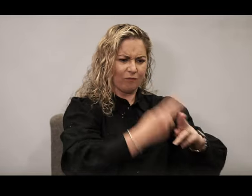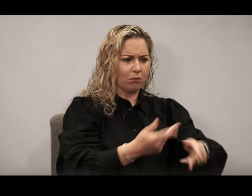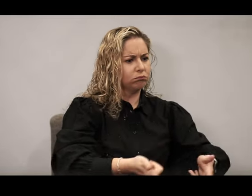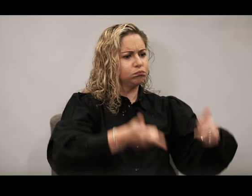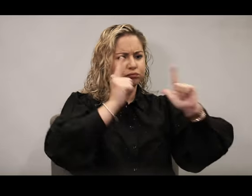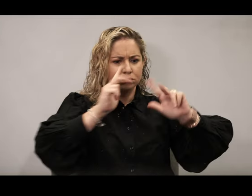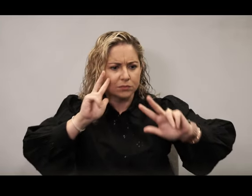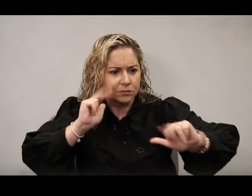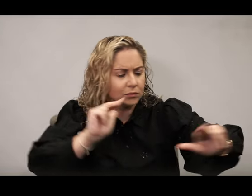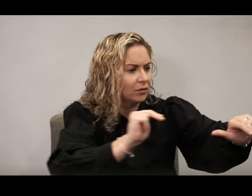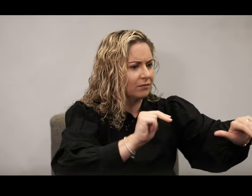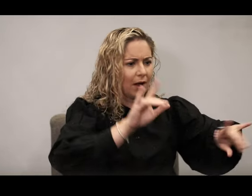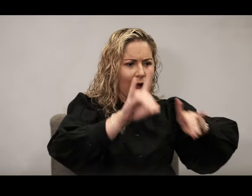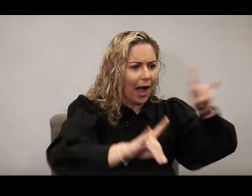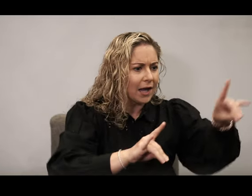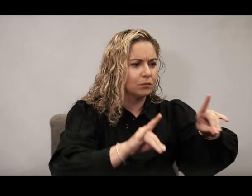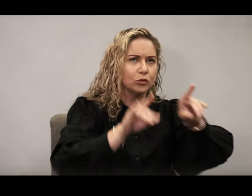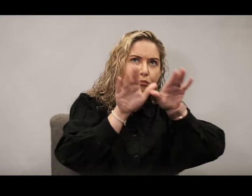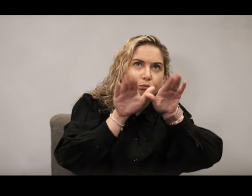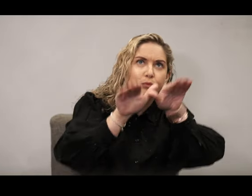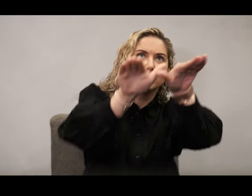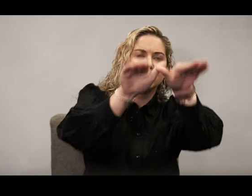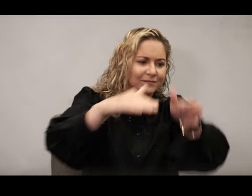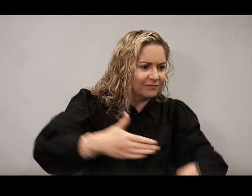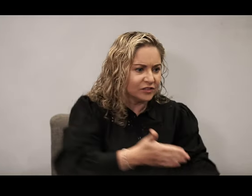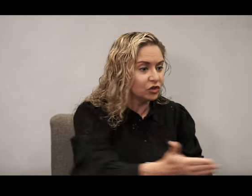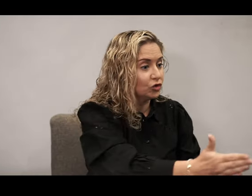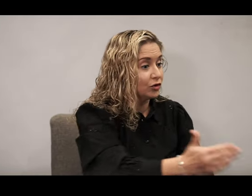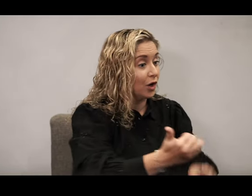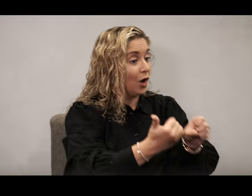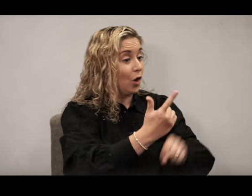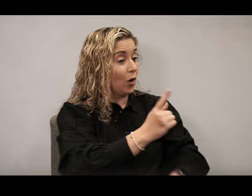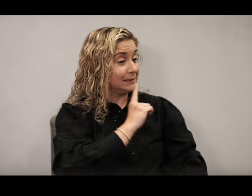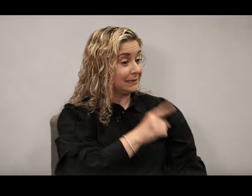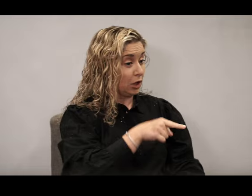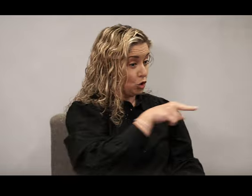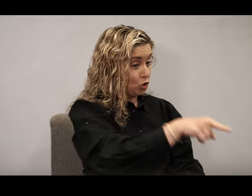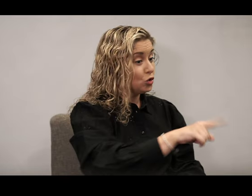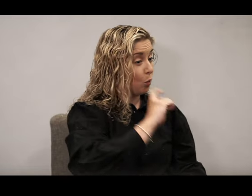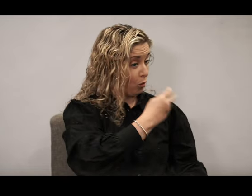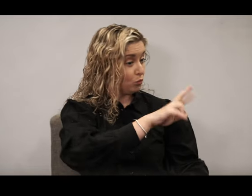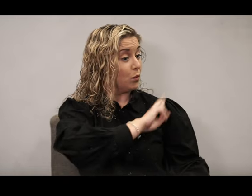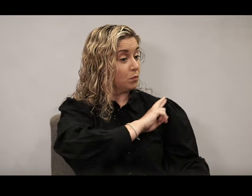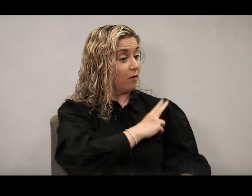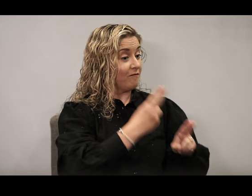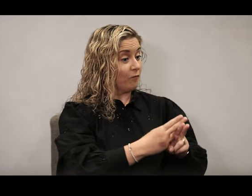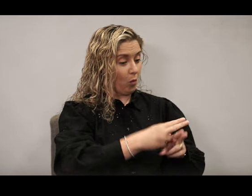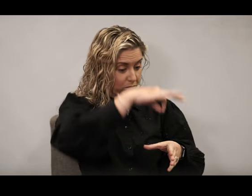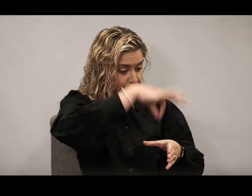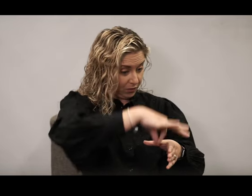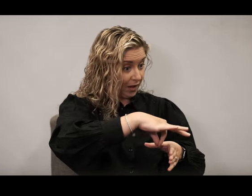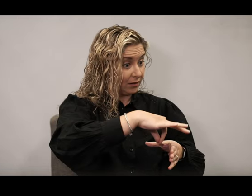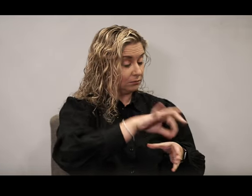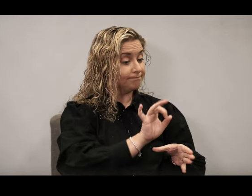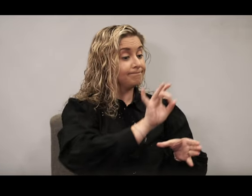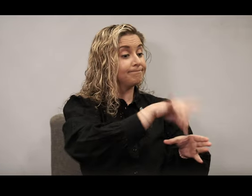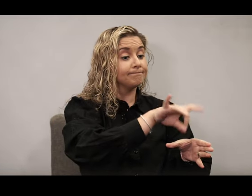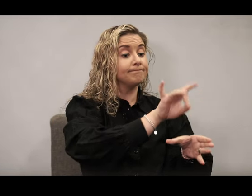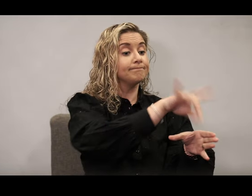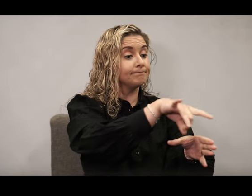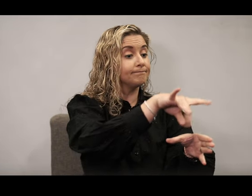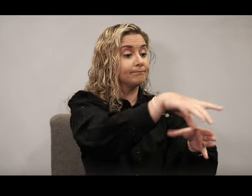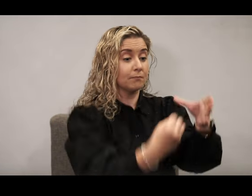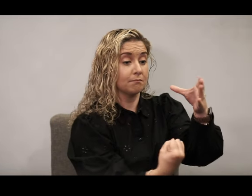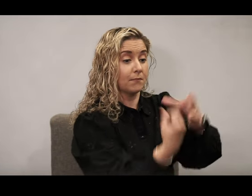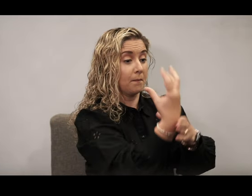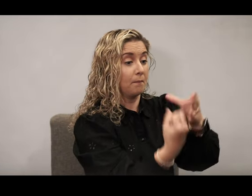moves on the ground." Then God said, "I give you every seed-bearing plant on the face of the whole earth, and every tree that